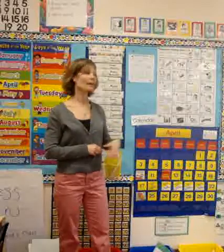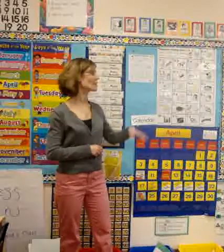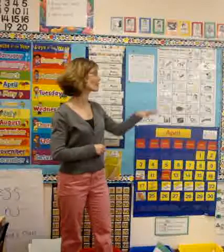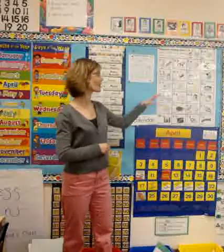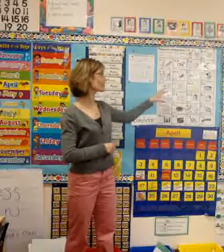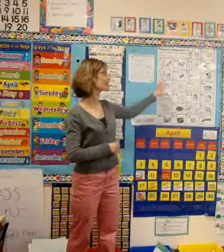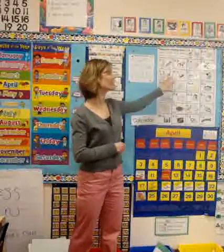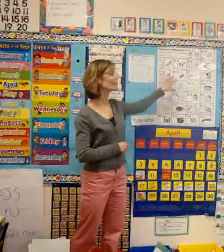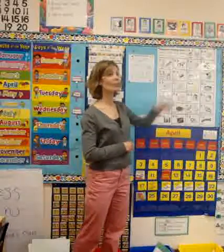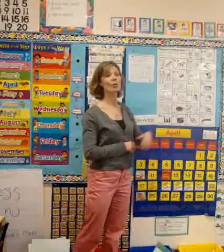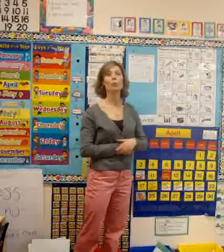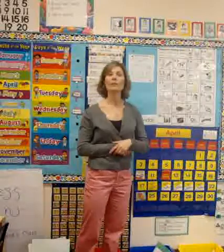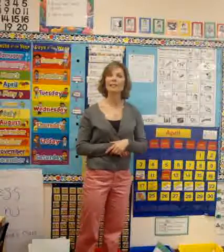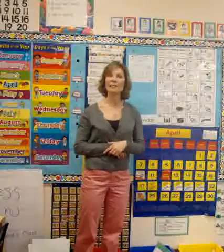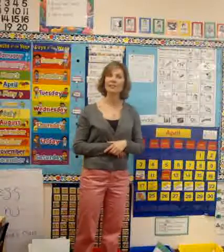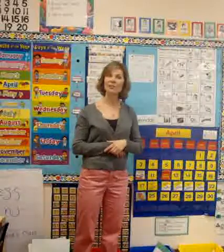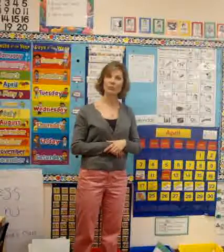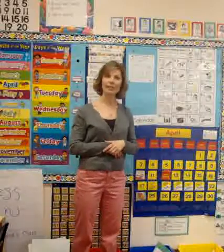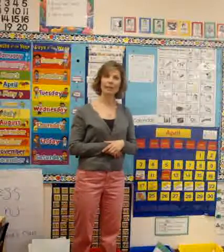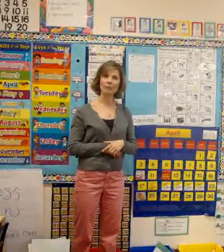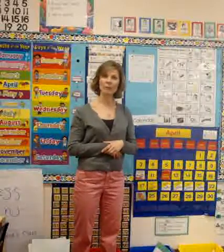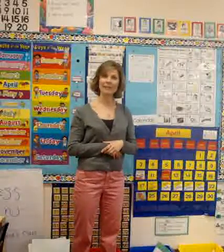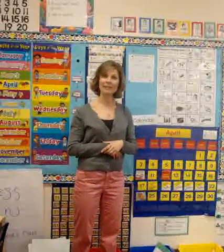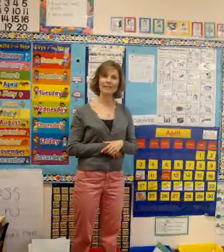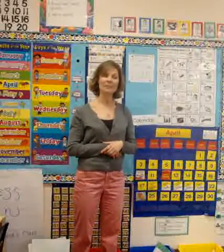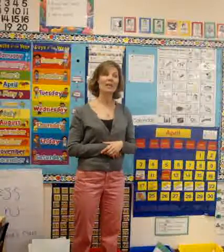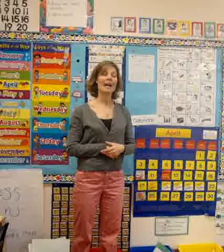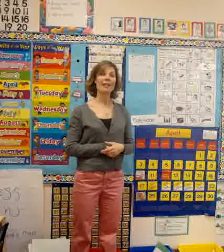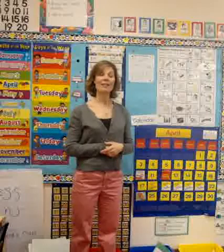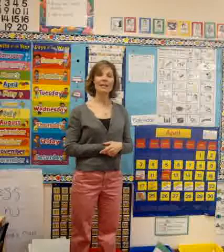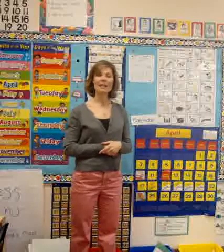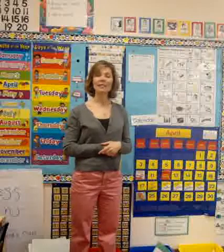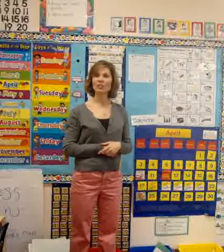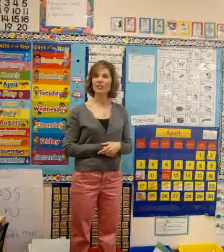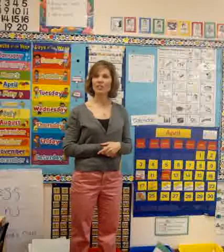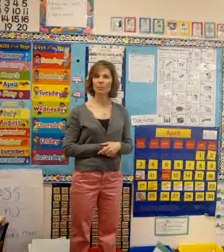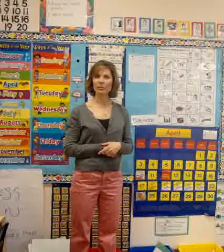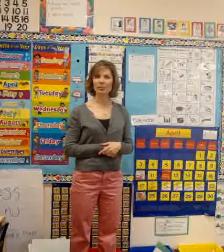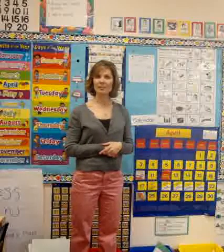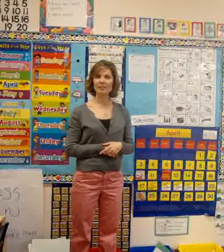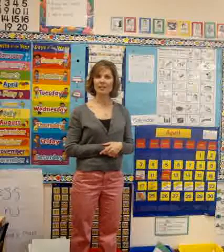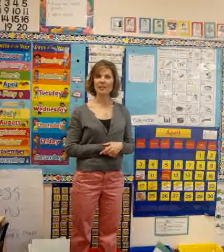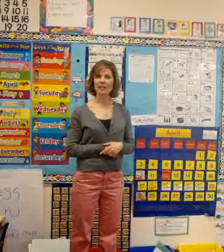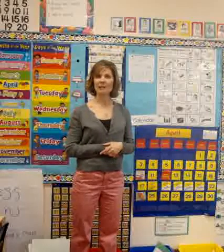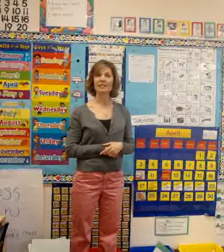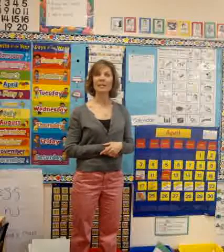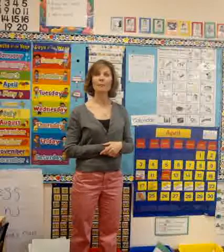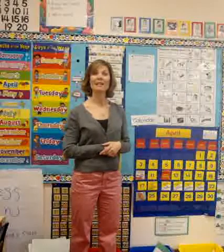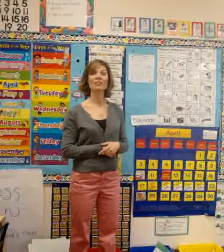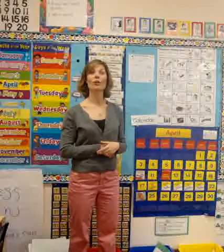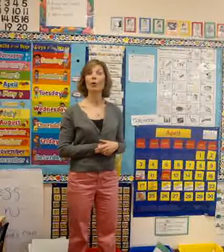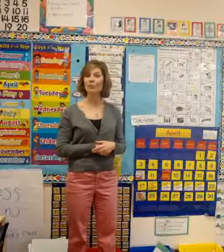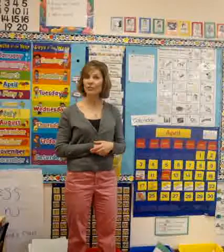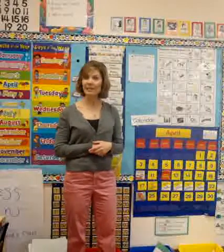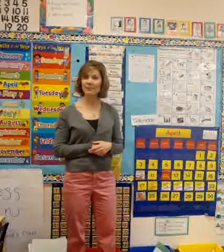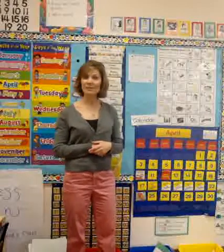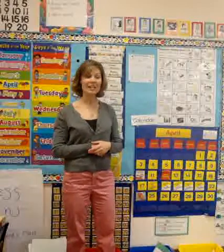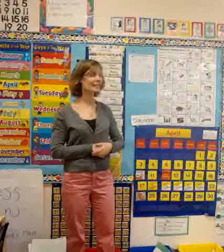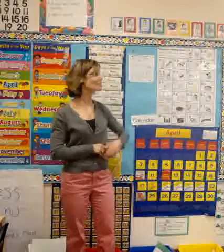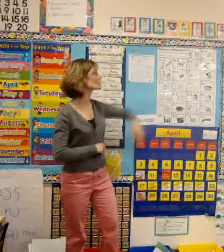and the volunteer will lead us through the alphabet. And then I change it up a little bit sometimes, and I might alternate signs. So